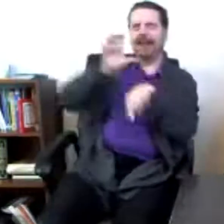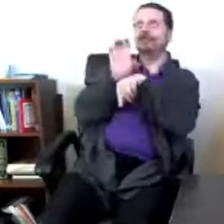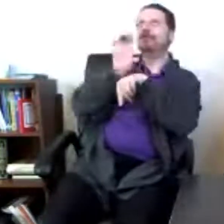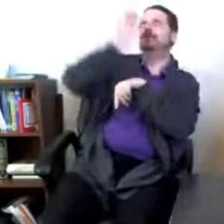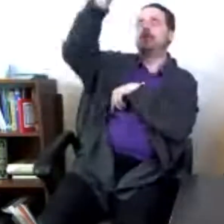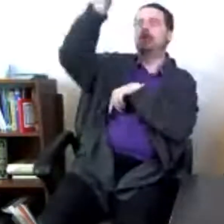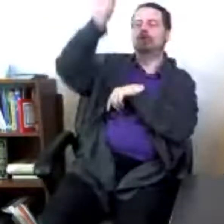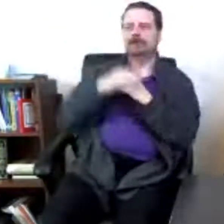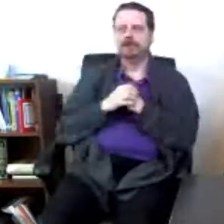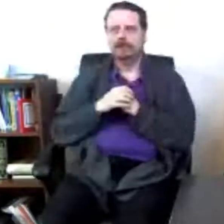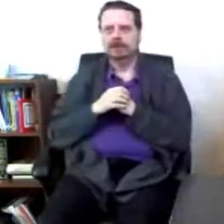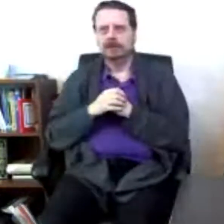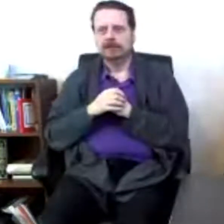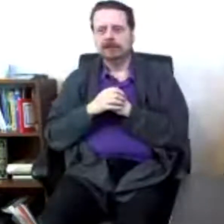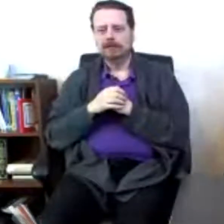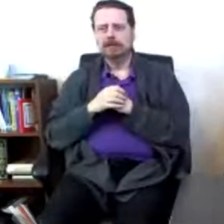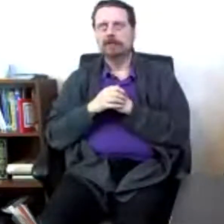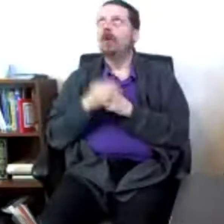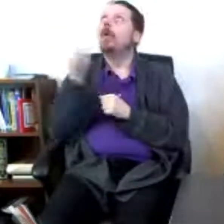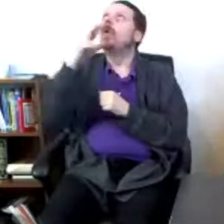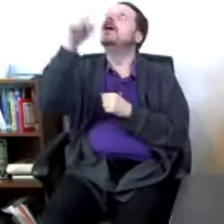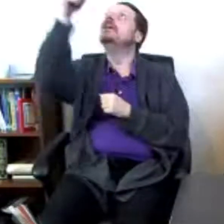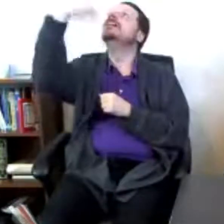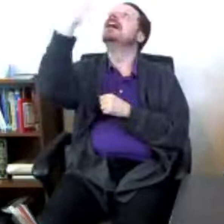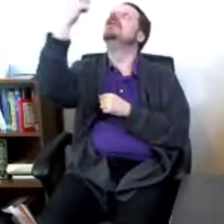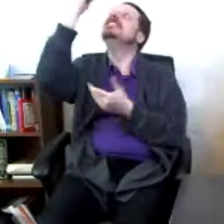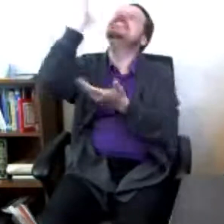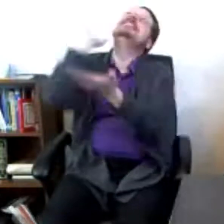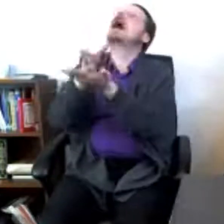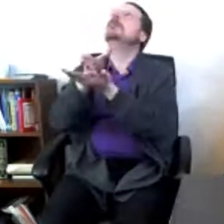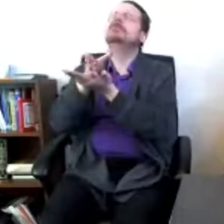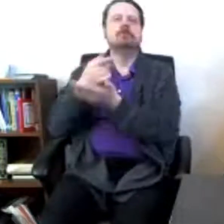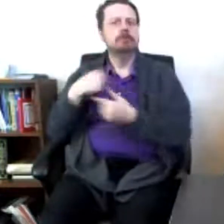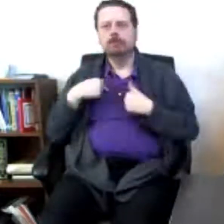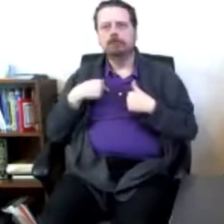to do something or to stop doing something.